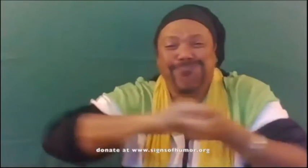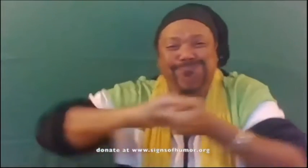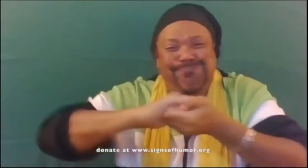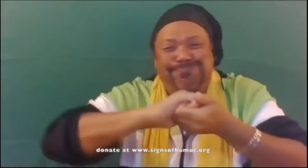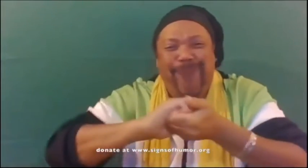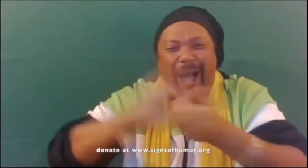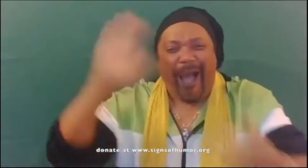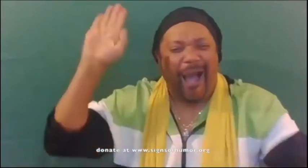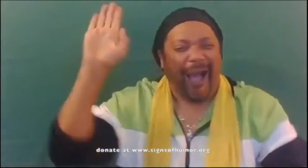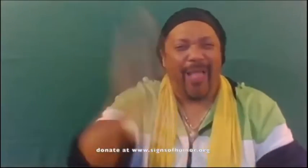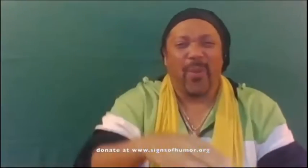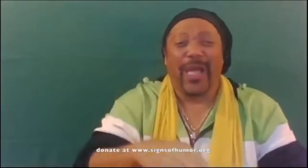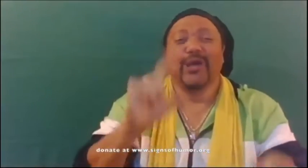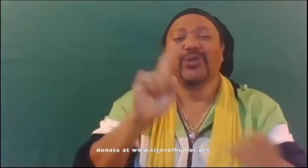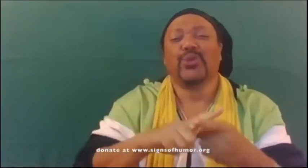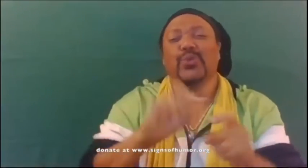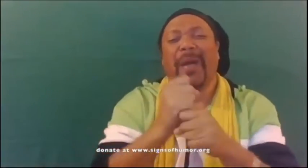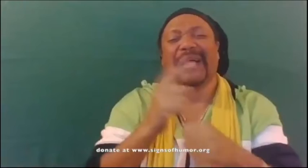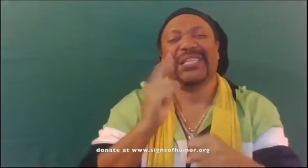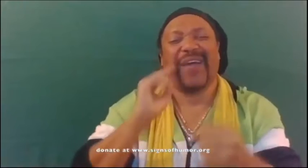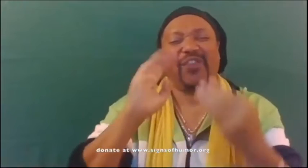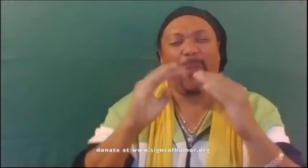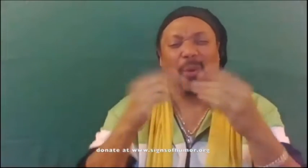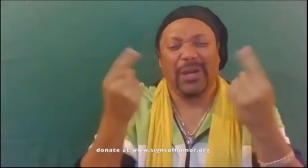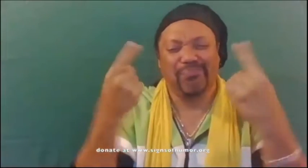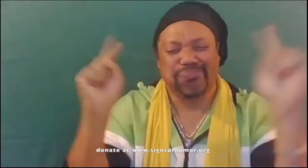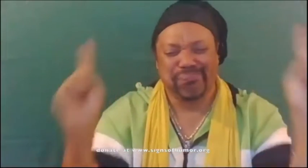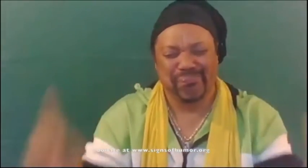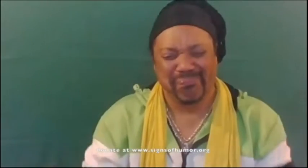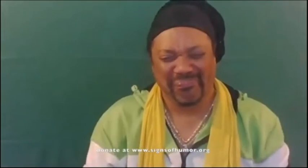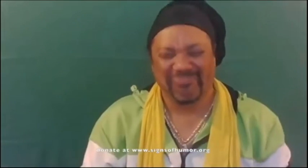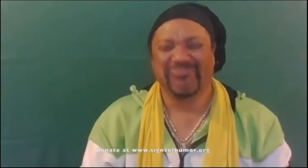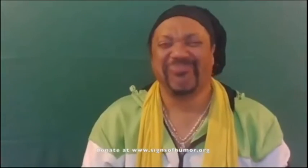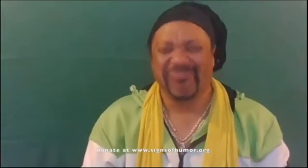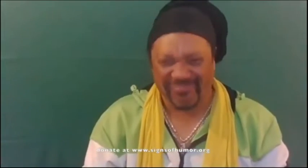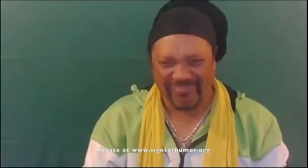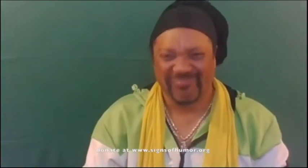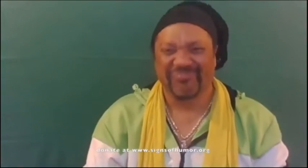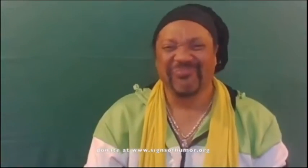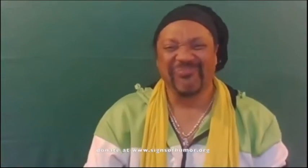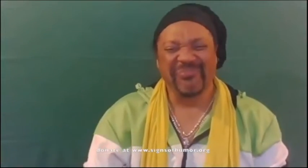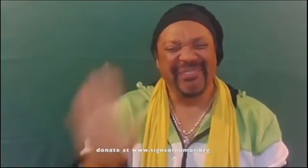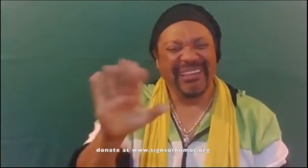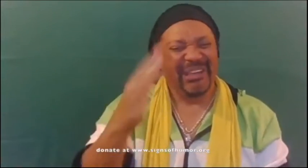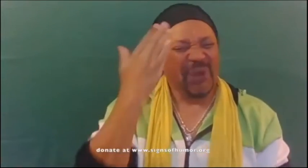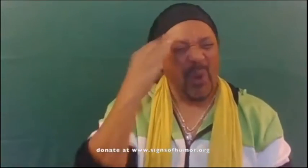We have to work in partnership with our interpreter brothers and sisters, and that we're gonna do that to make sure our community is on point. Thank you all